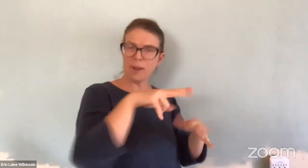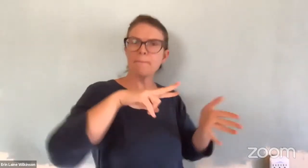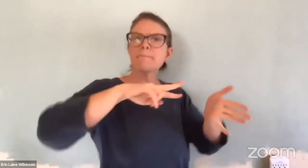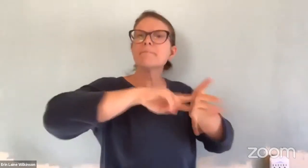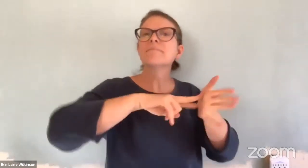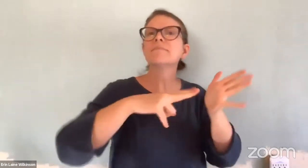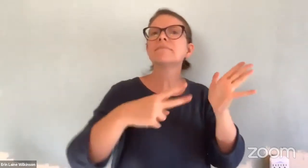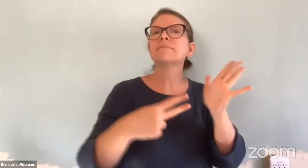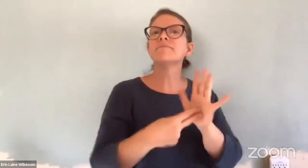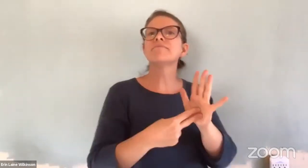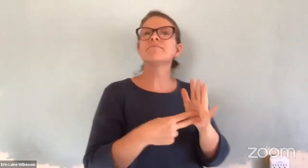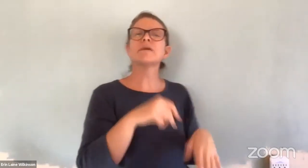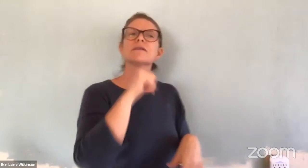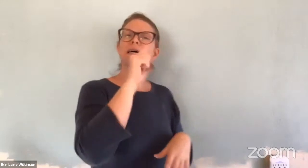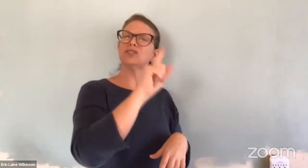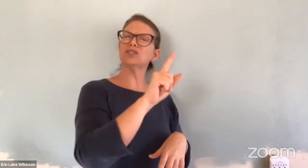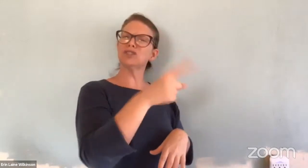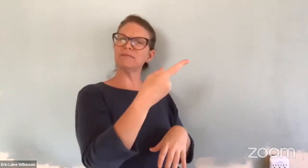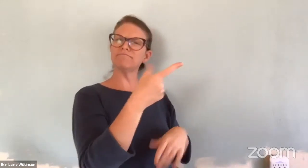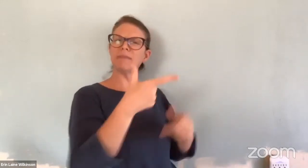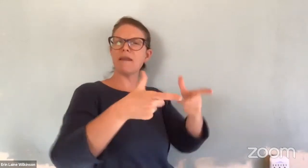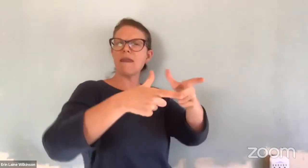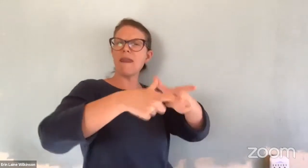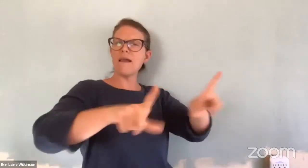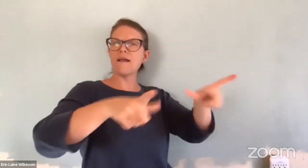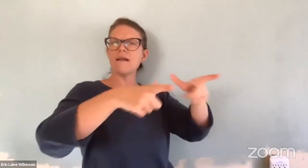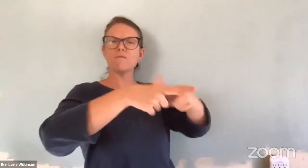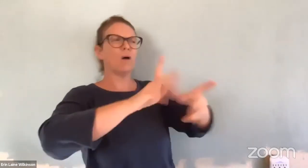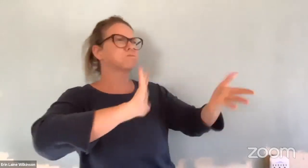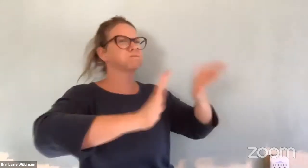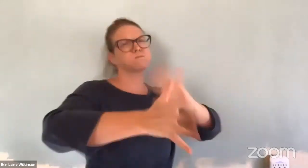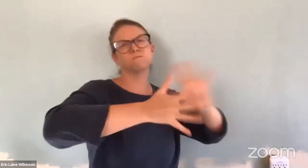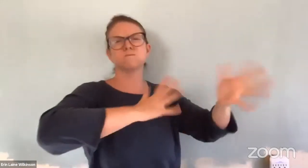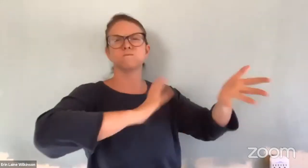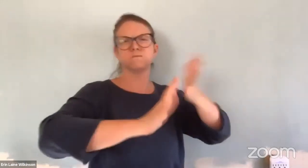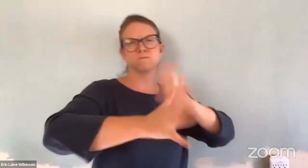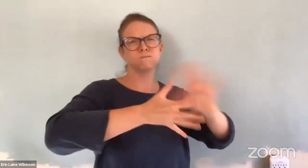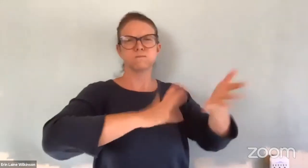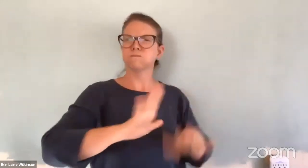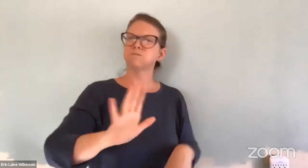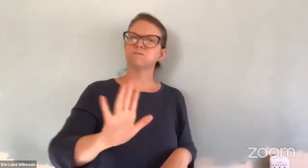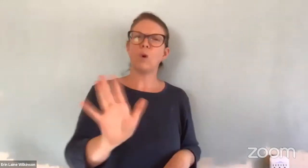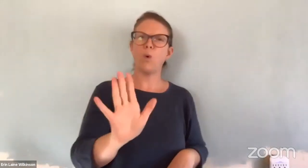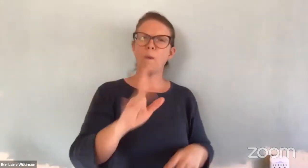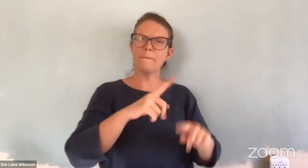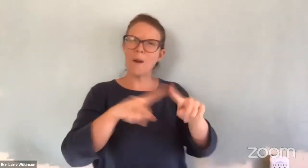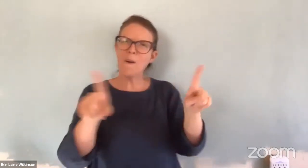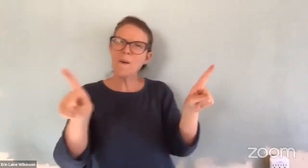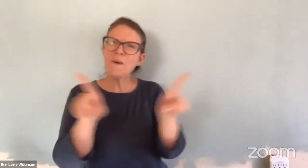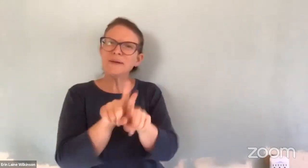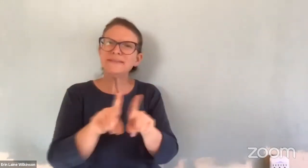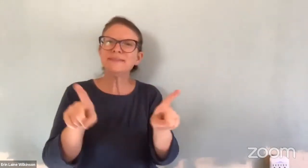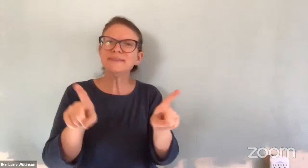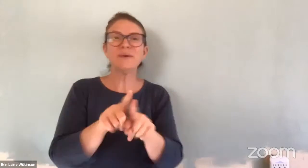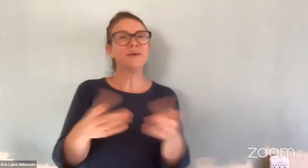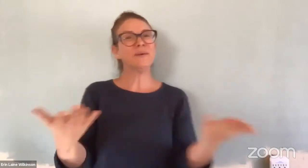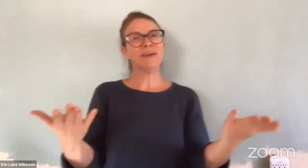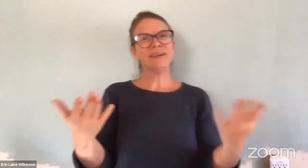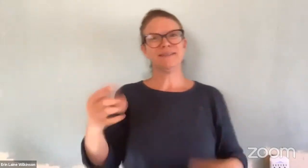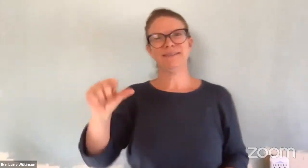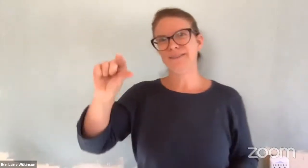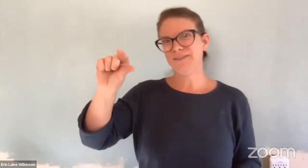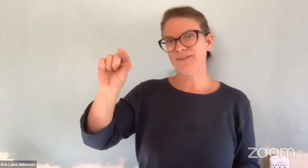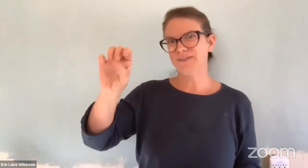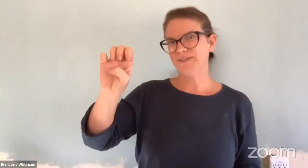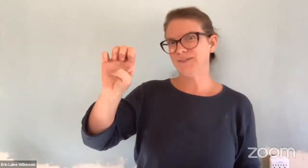If we think about this location, the central location where deaf people were congregating and were socializing and interacting and using language. It